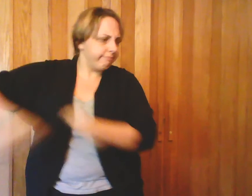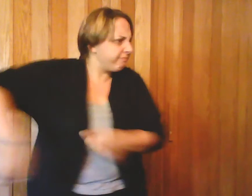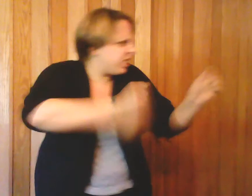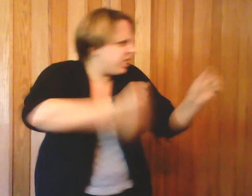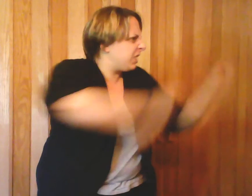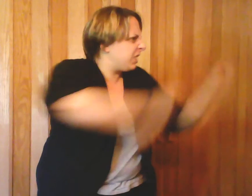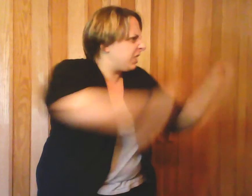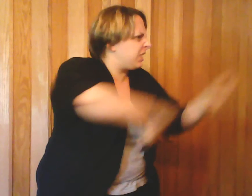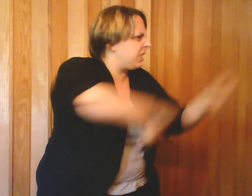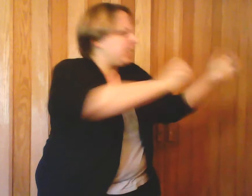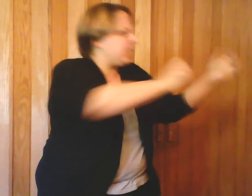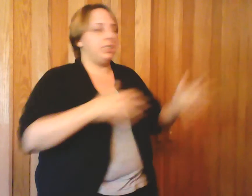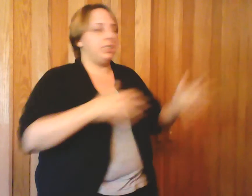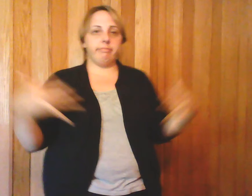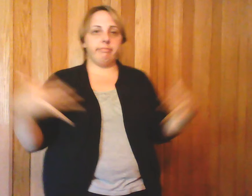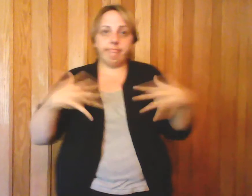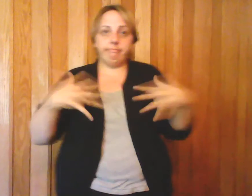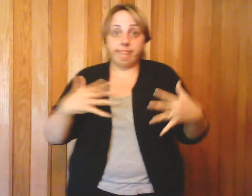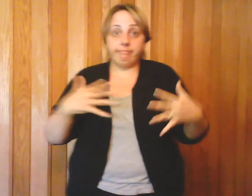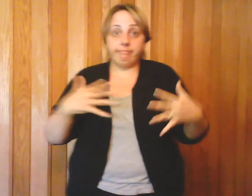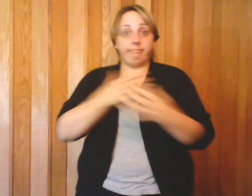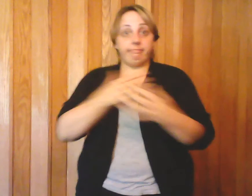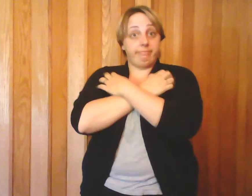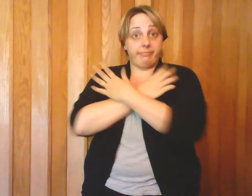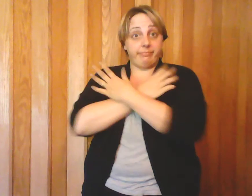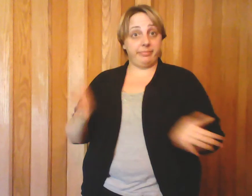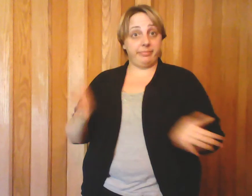one night, the women dressed up as men, and on the second